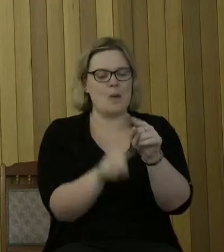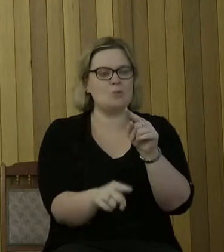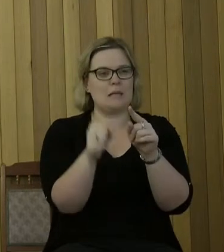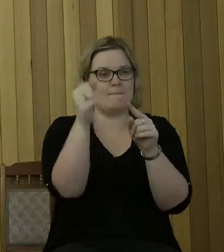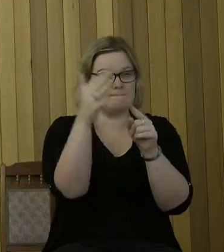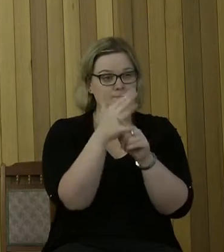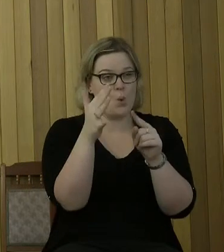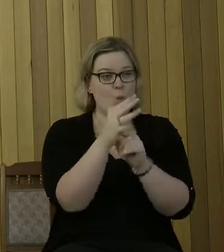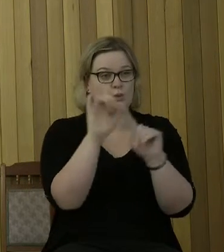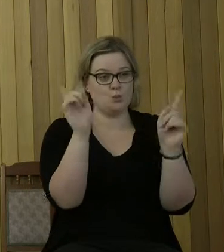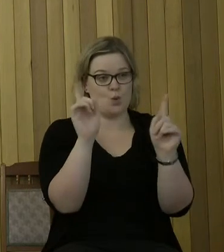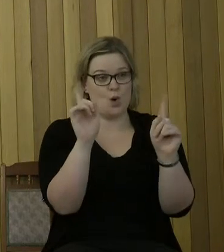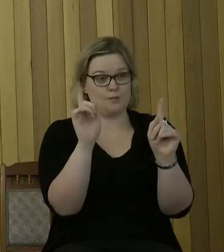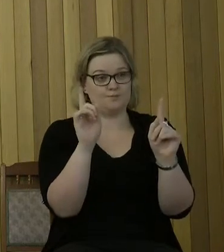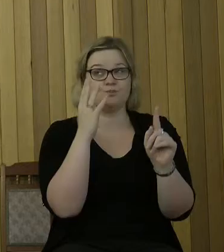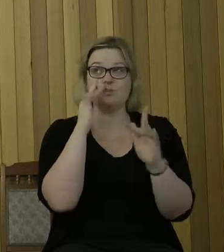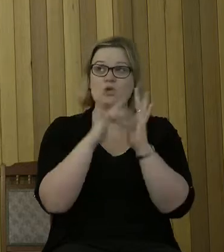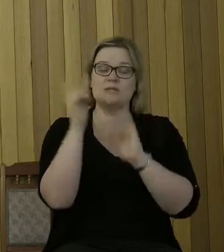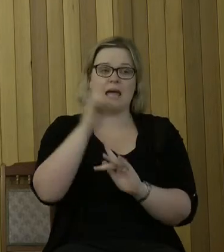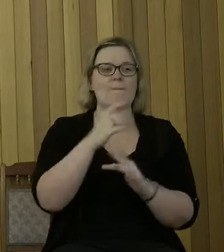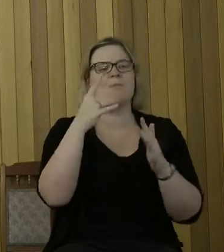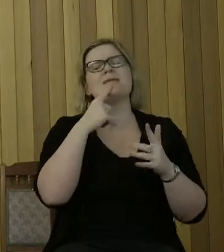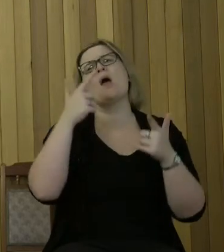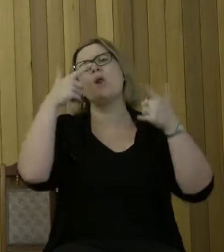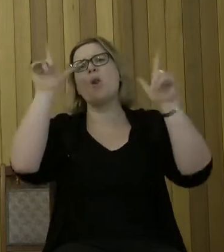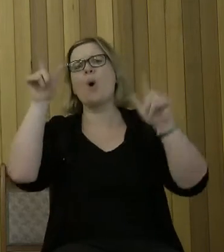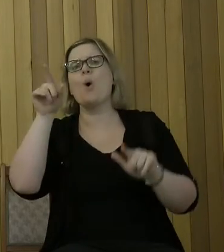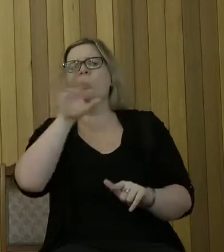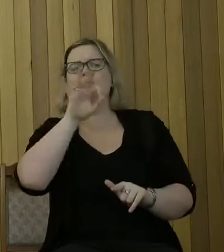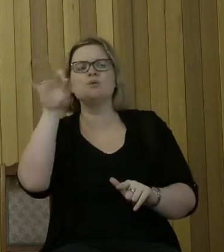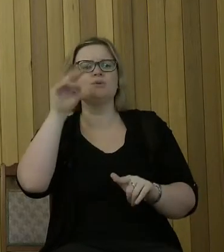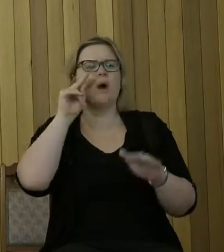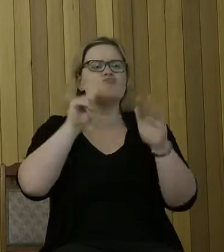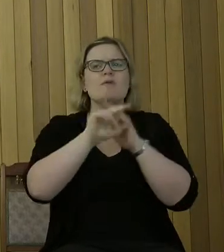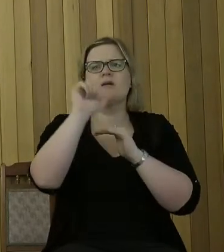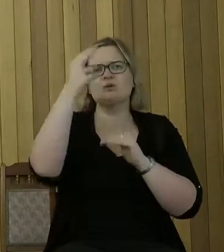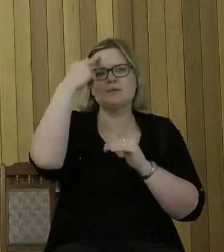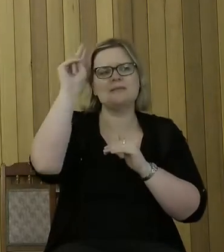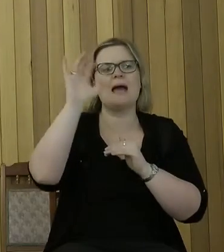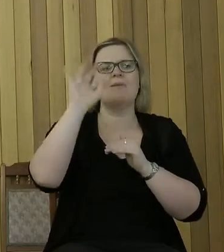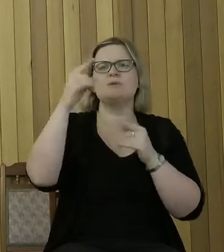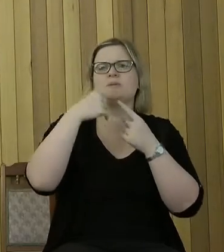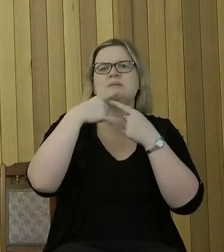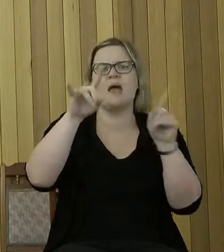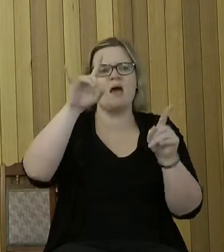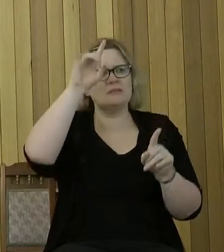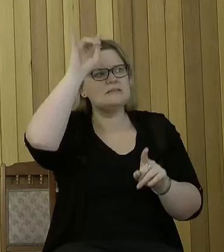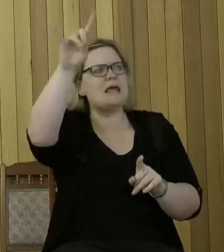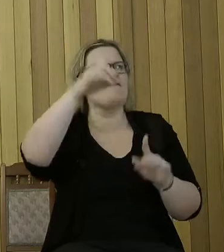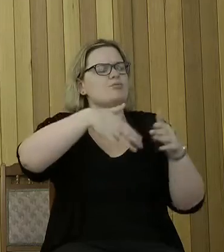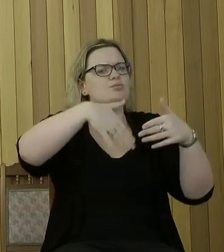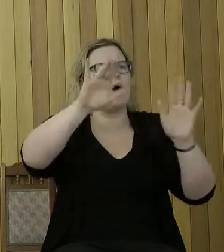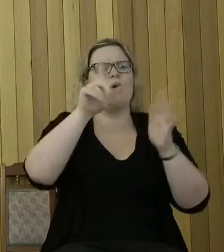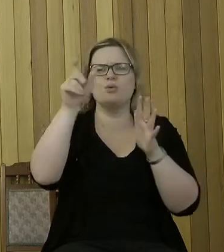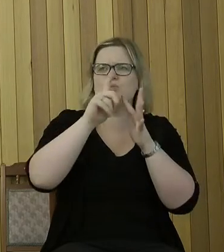thing. On that day, many will say to me, Lord, Lord, do you not prophesy in your name, or cast out demons in your name, and do many